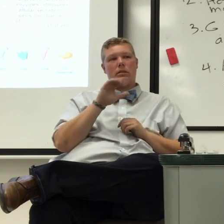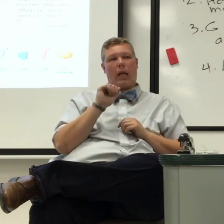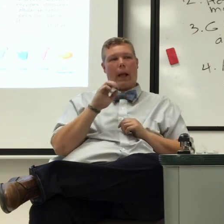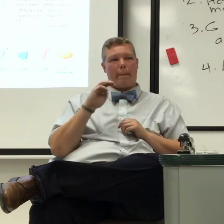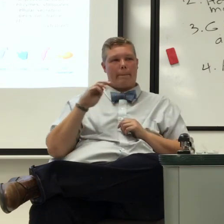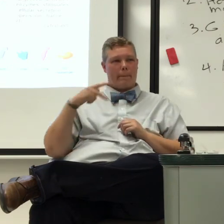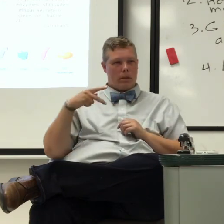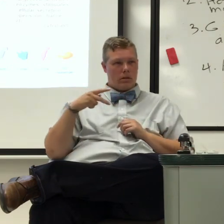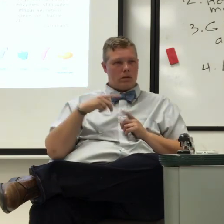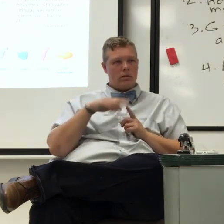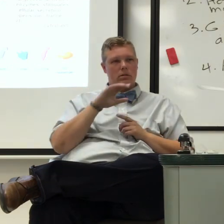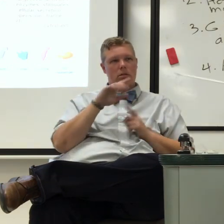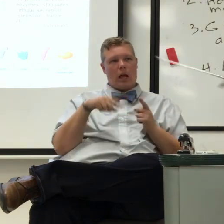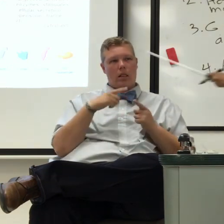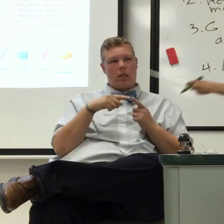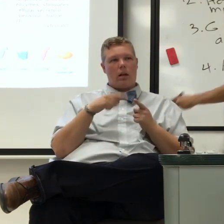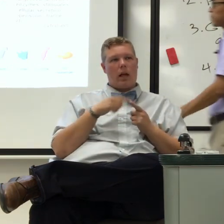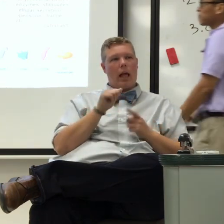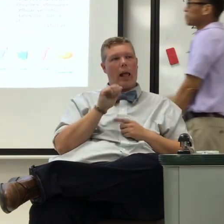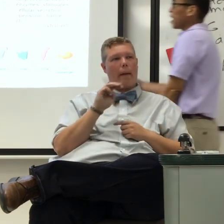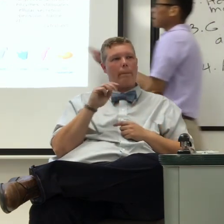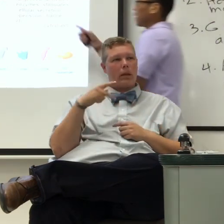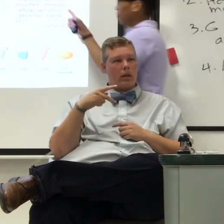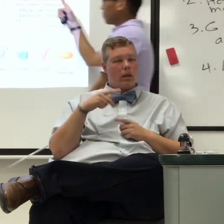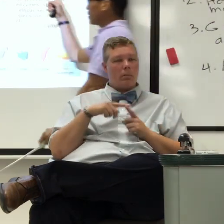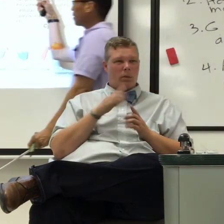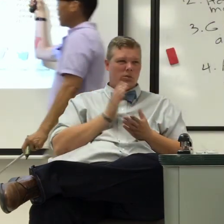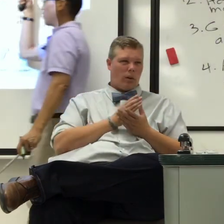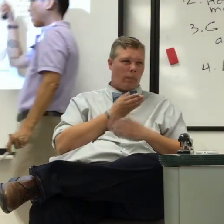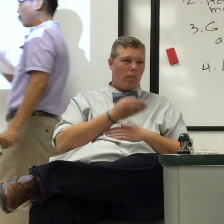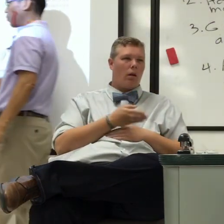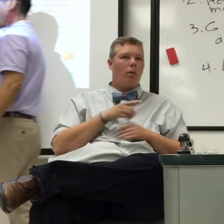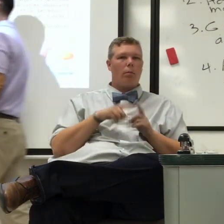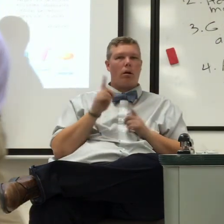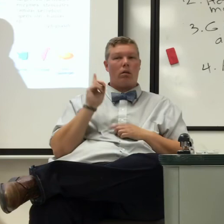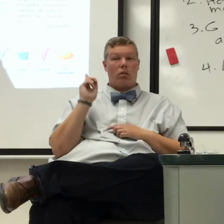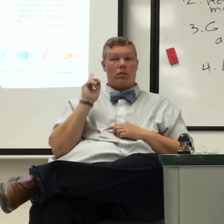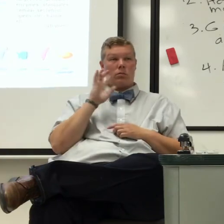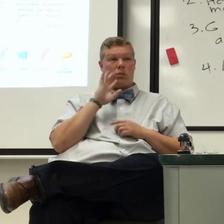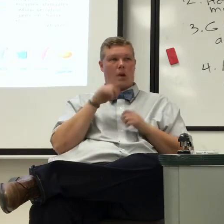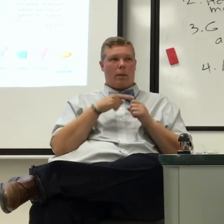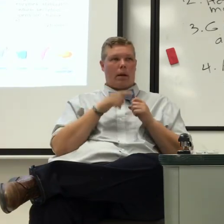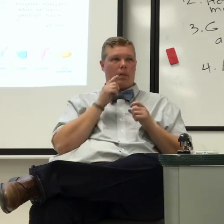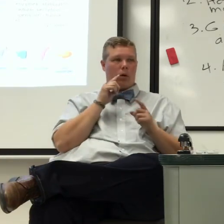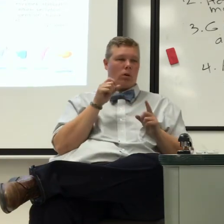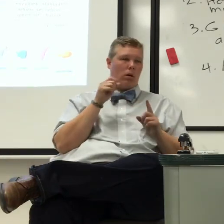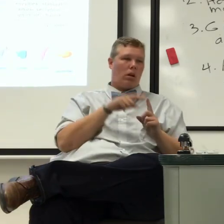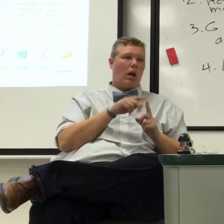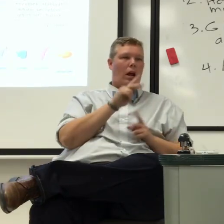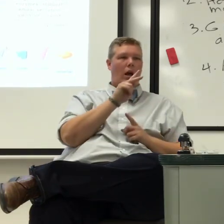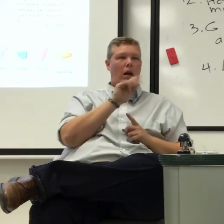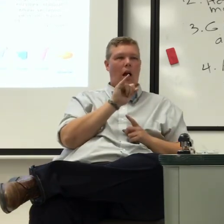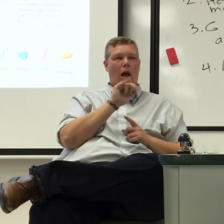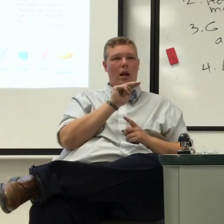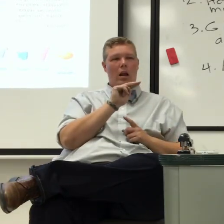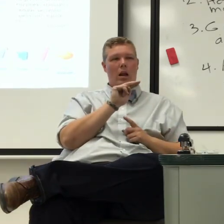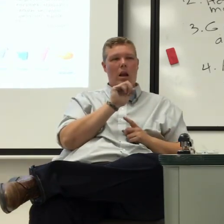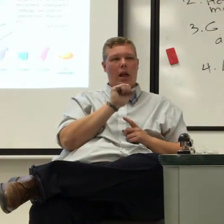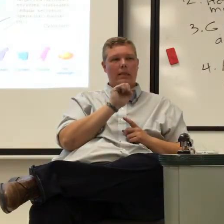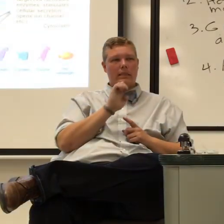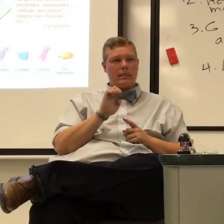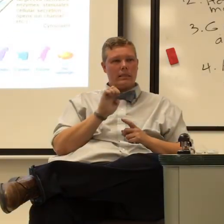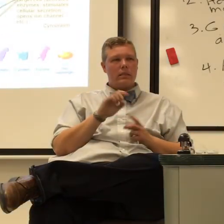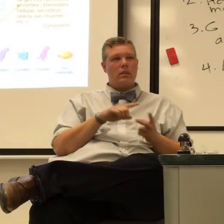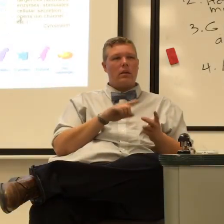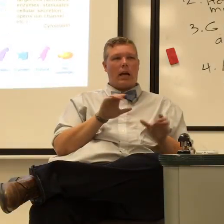stop there, but they kind of like talk about how that will activate kinase activity, and you'll